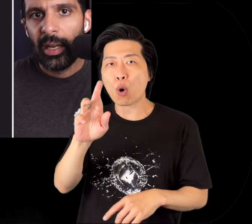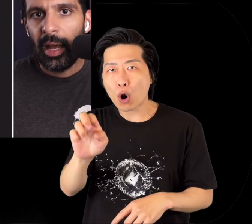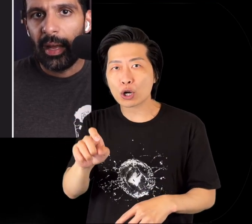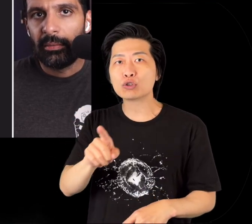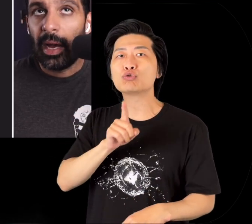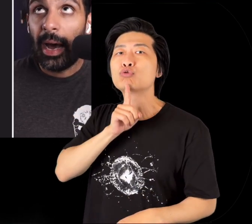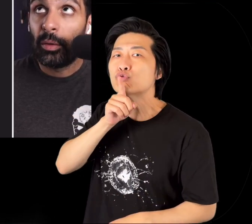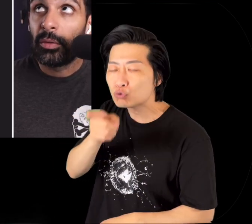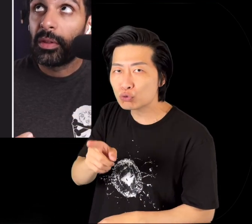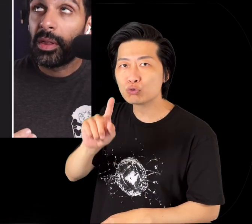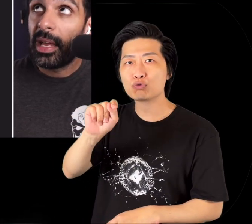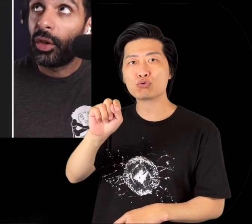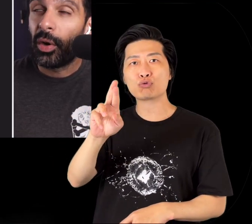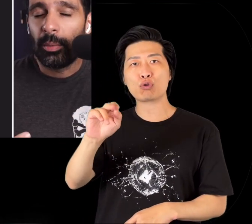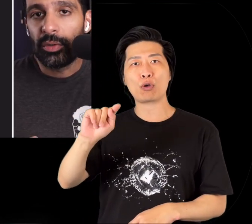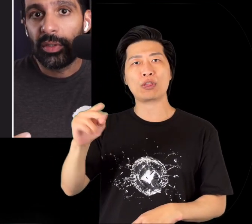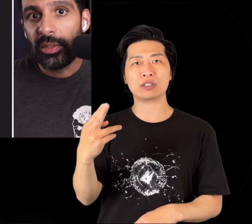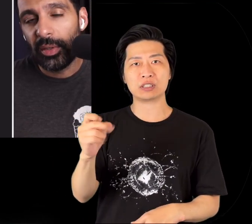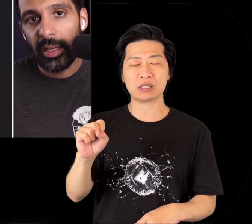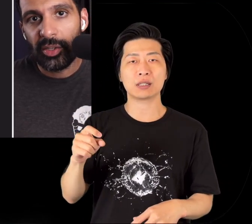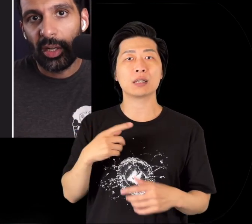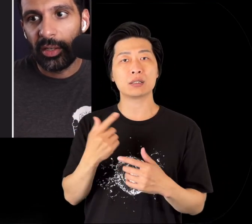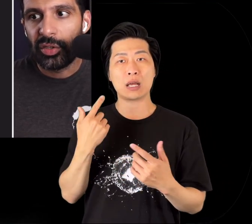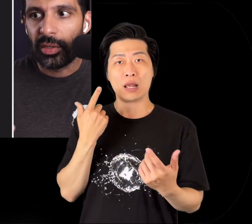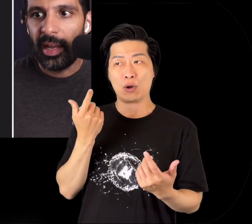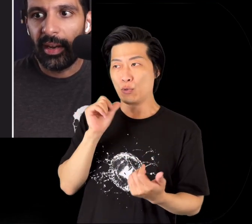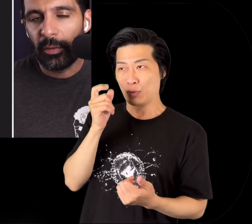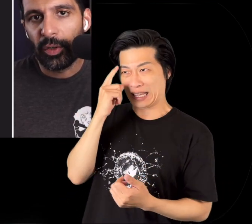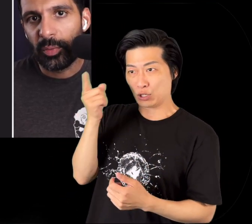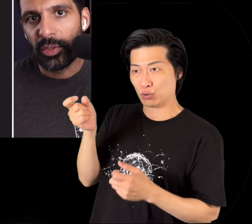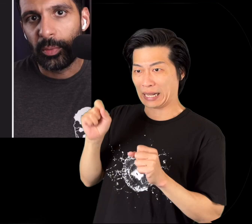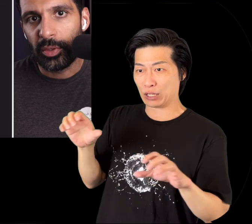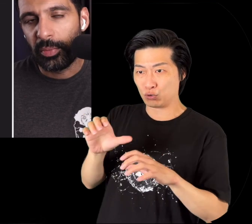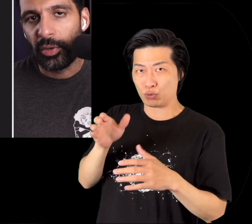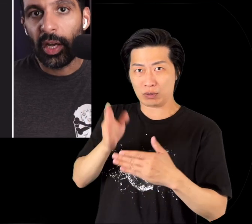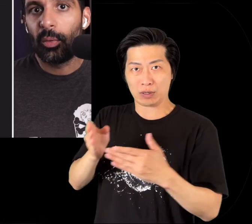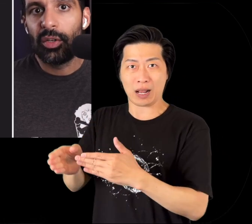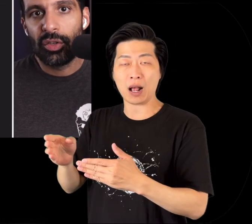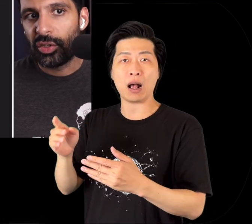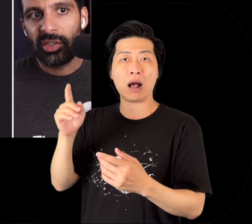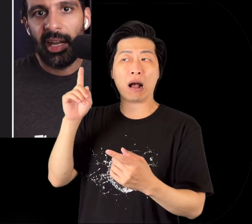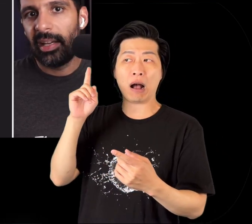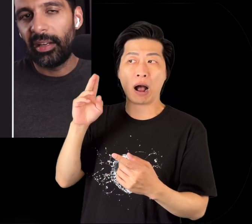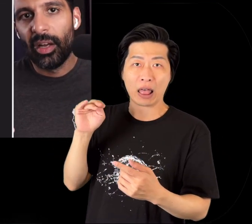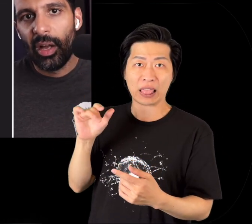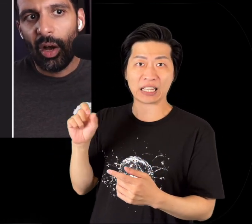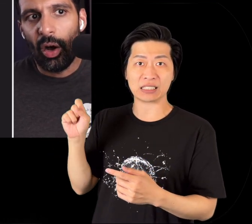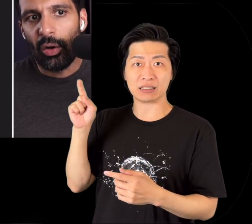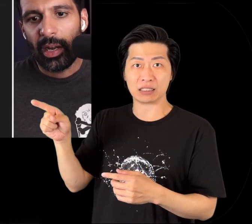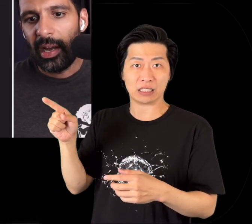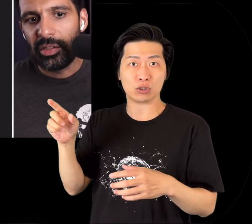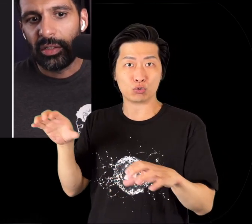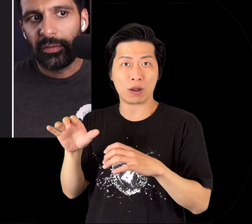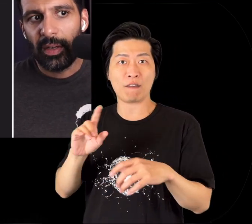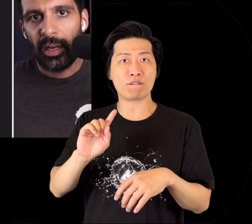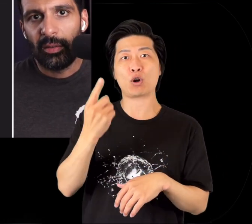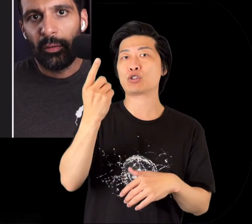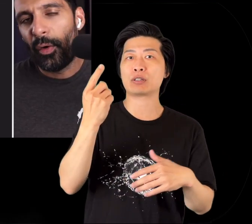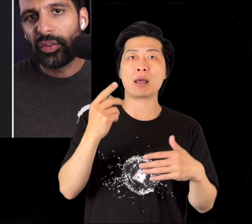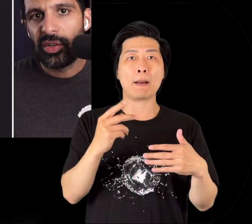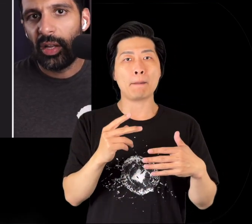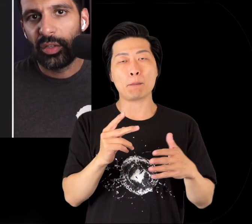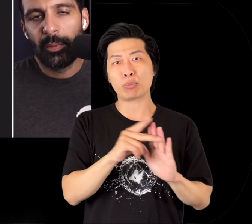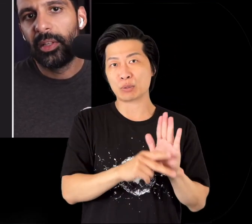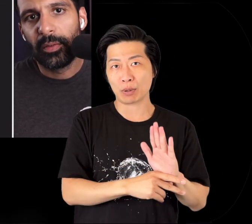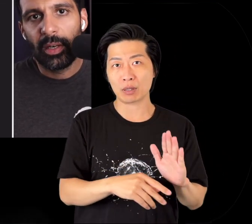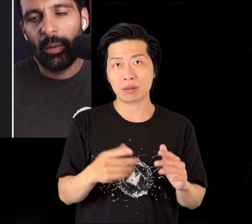facing. And I don't think you're able to do this unless you're taking a first principles approach. Otherwise, you're just taking all kinds of